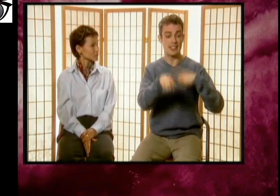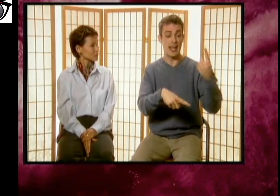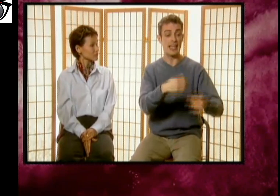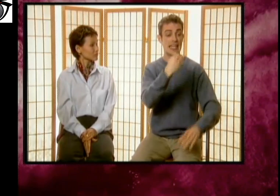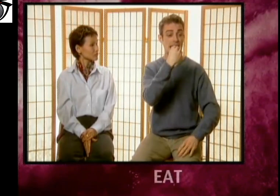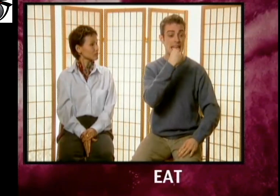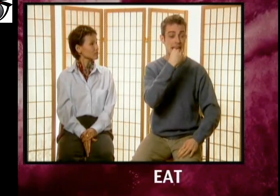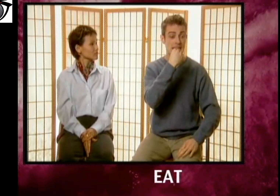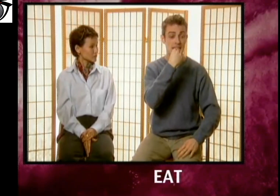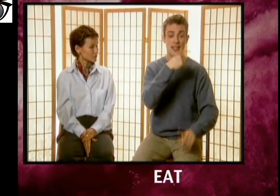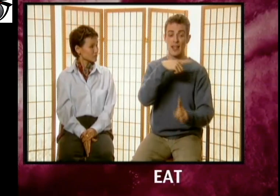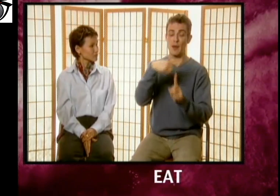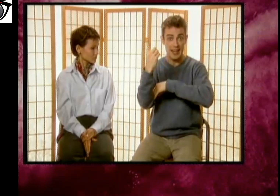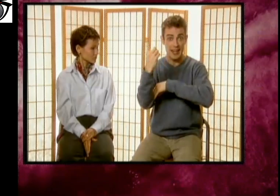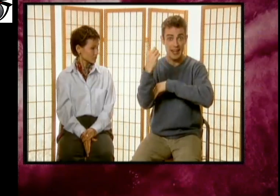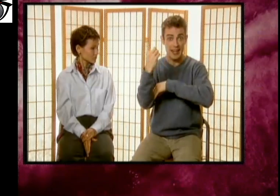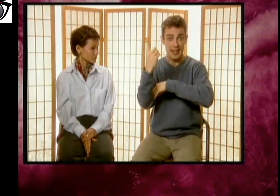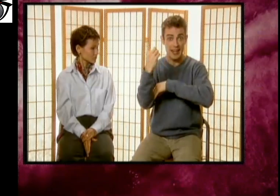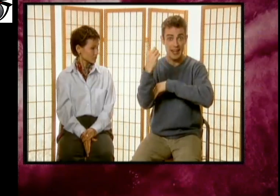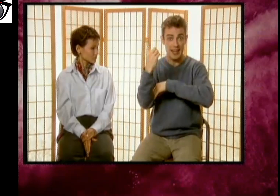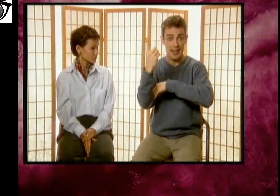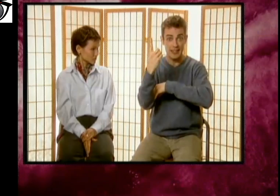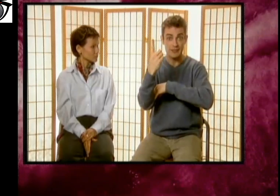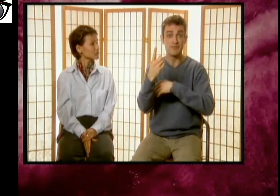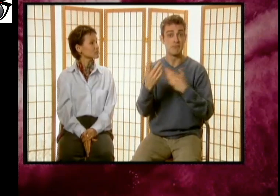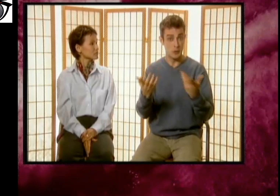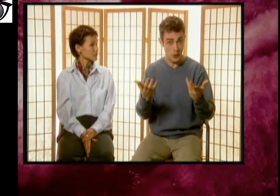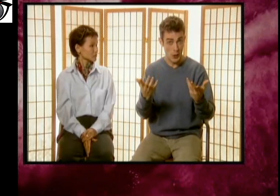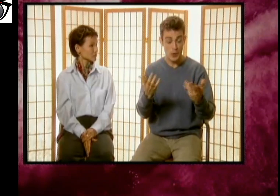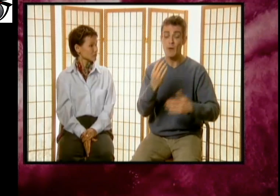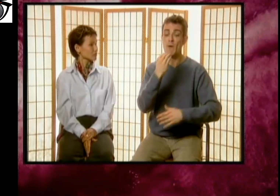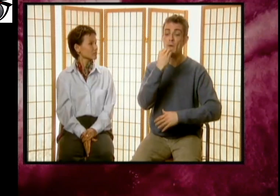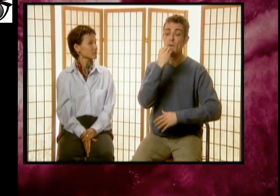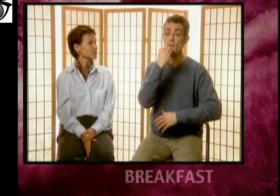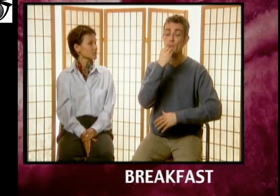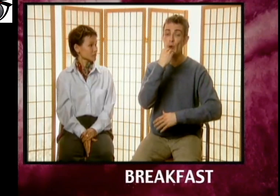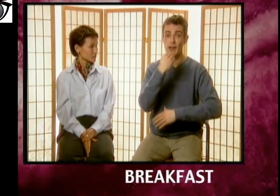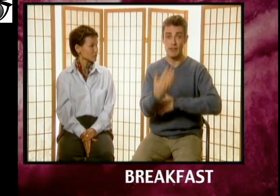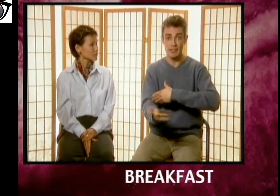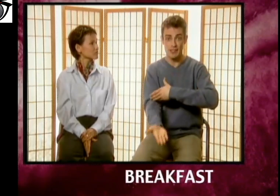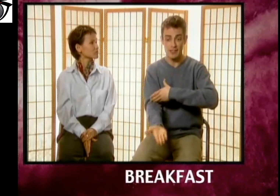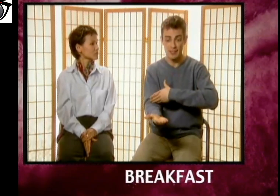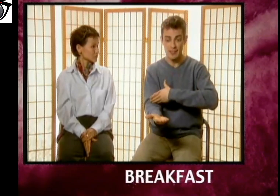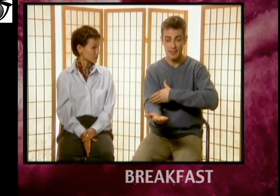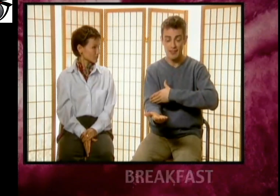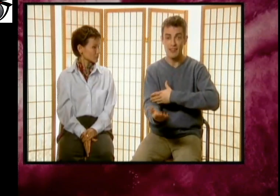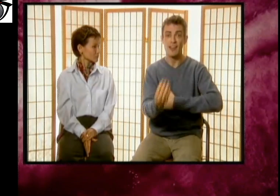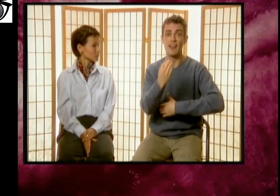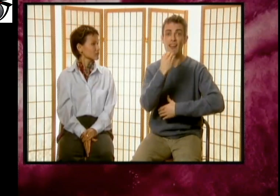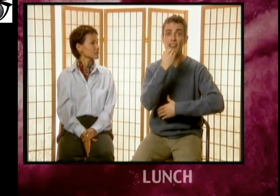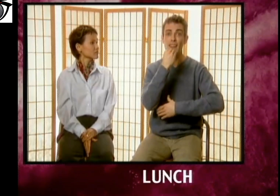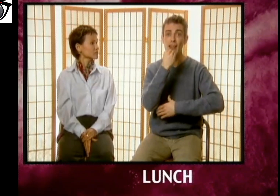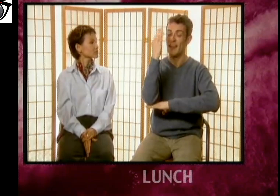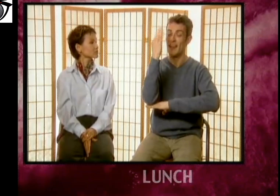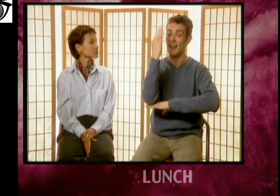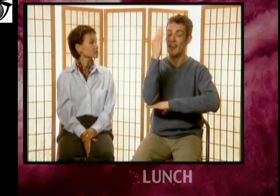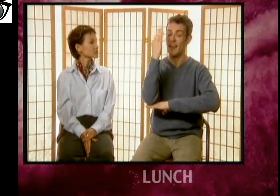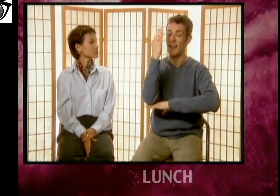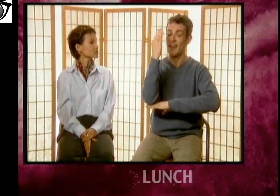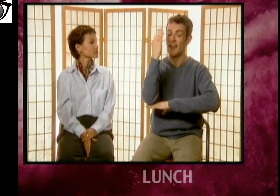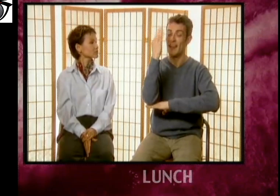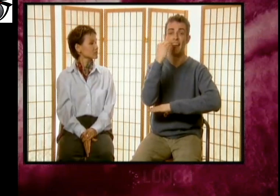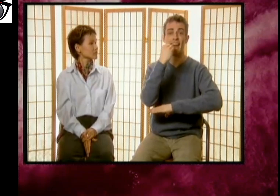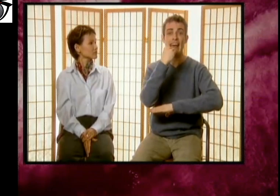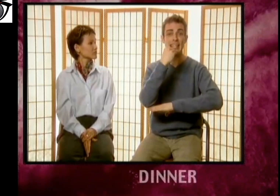way is to sign eat plus the time of day. So, breakfast,